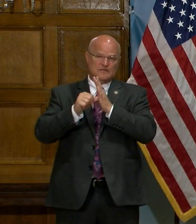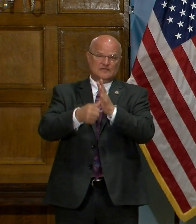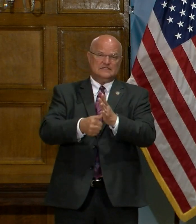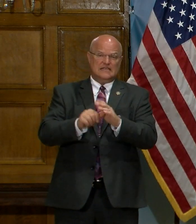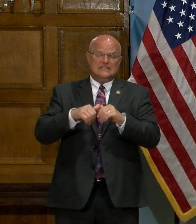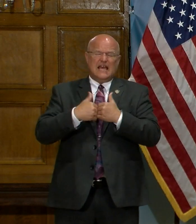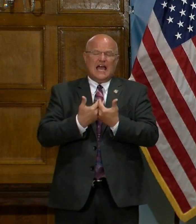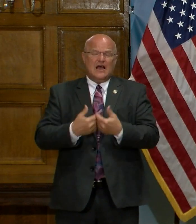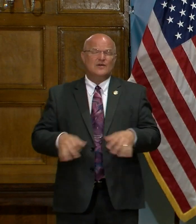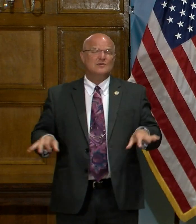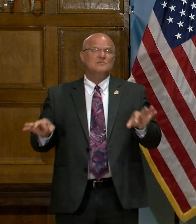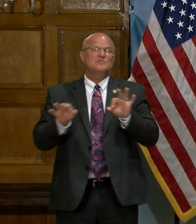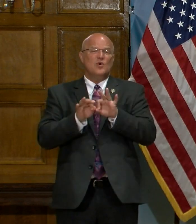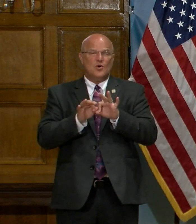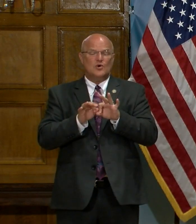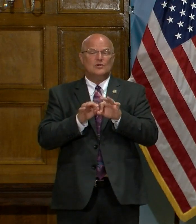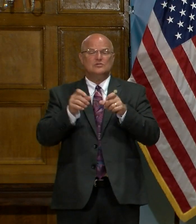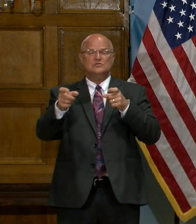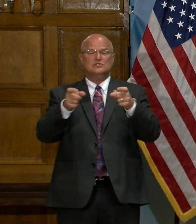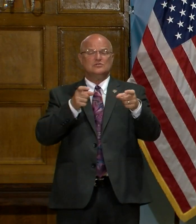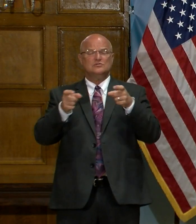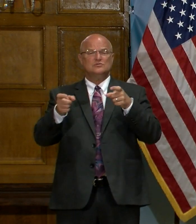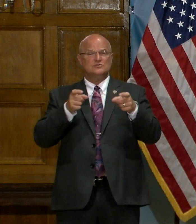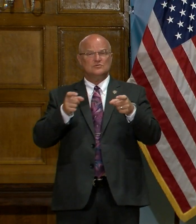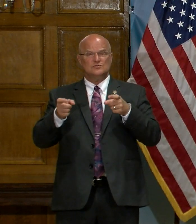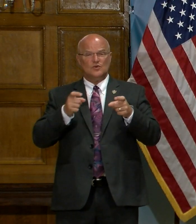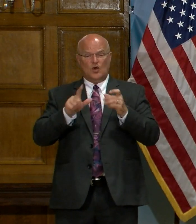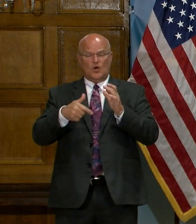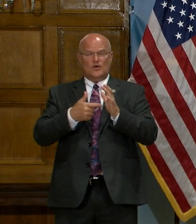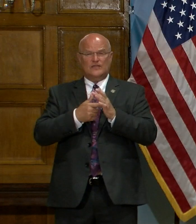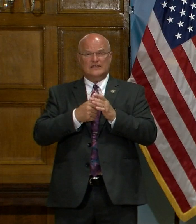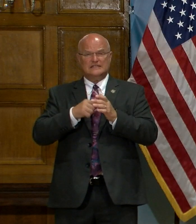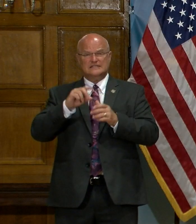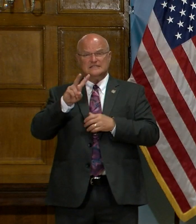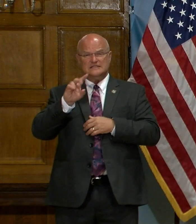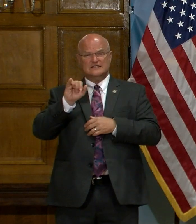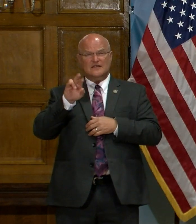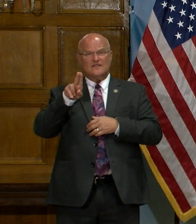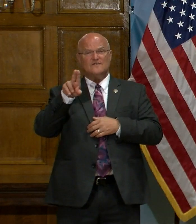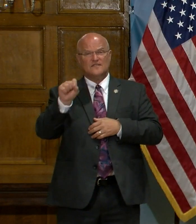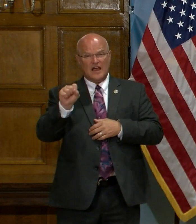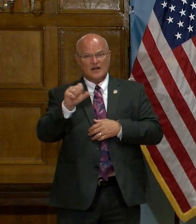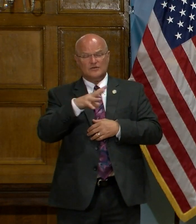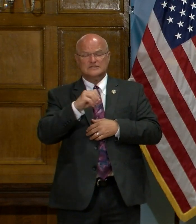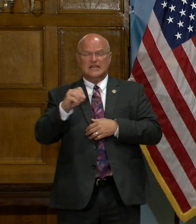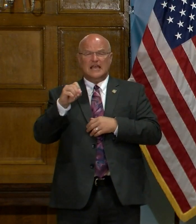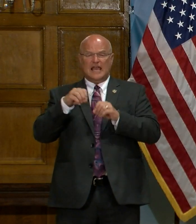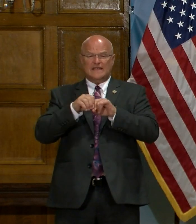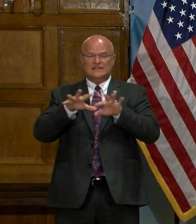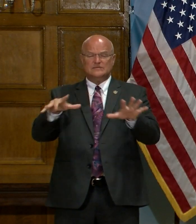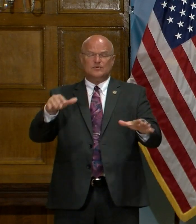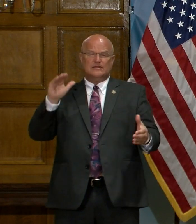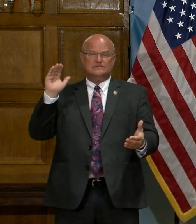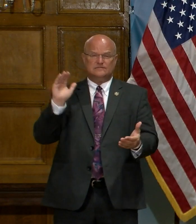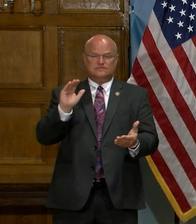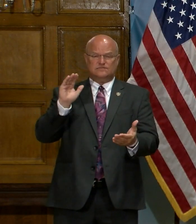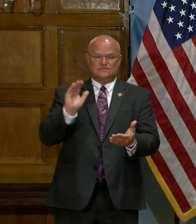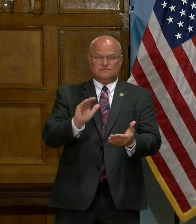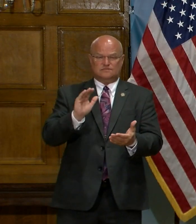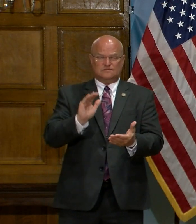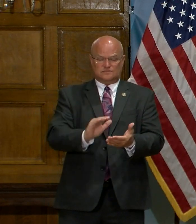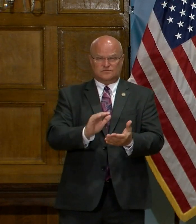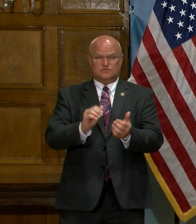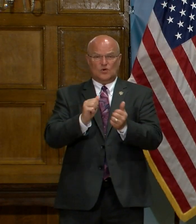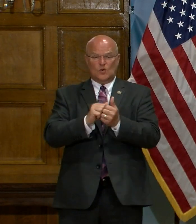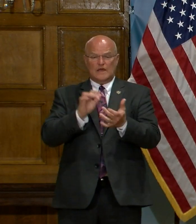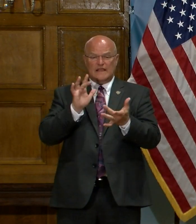emphasize how important it is to control this virus and to reduce the spread, because with